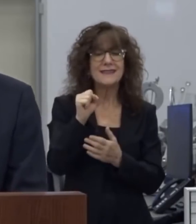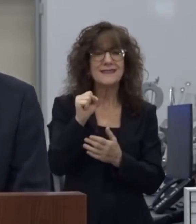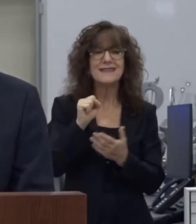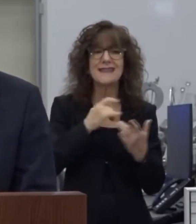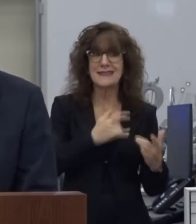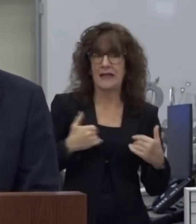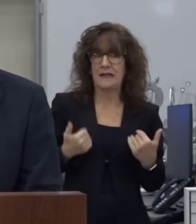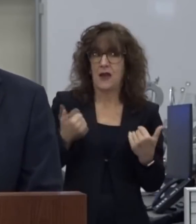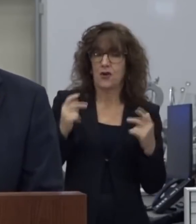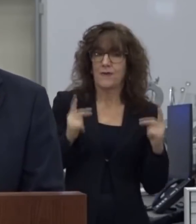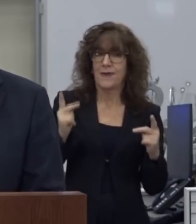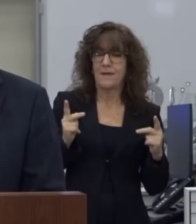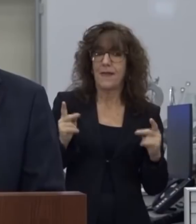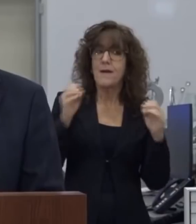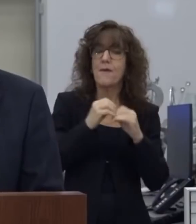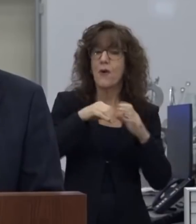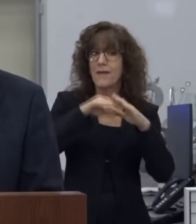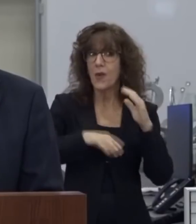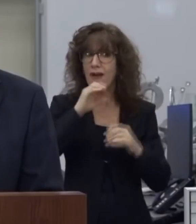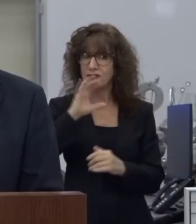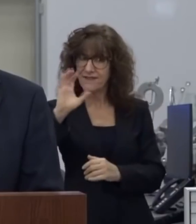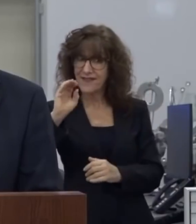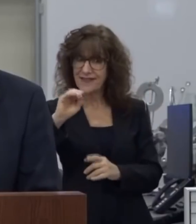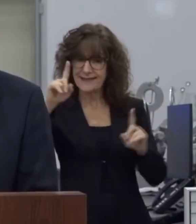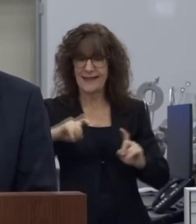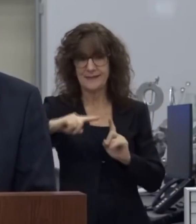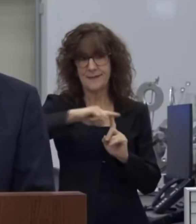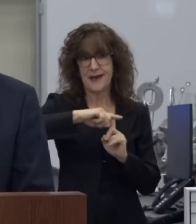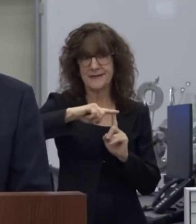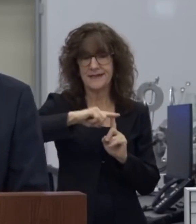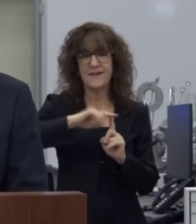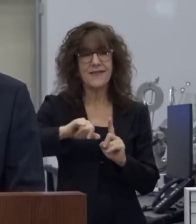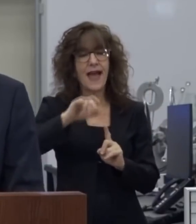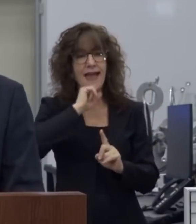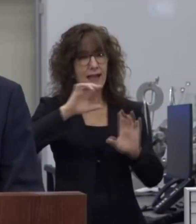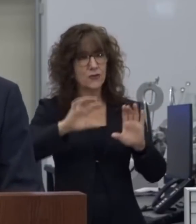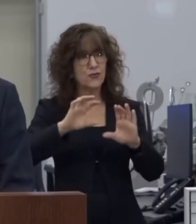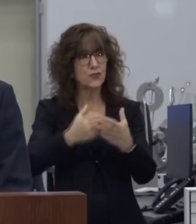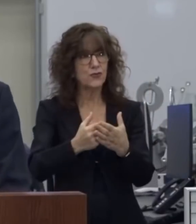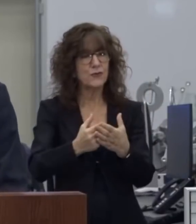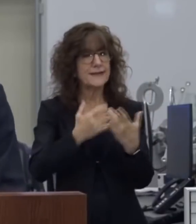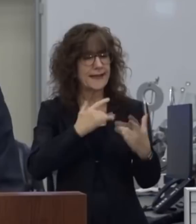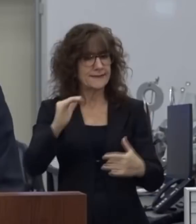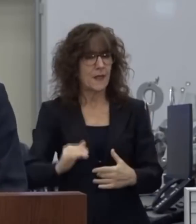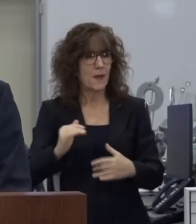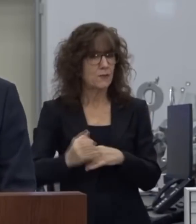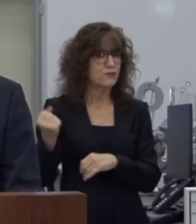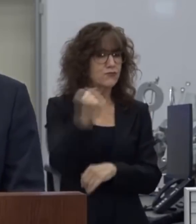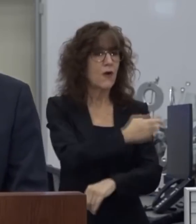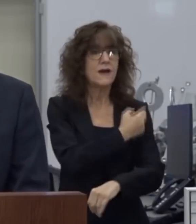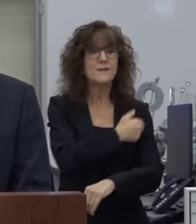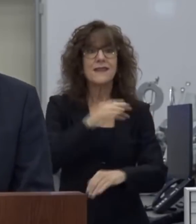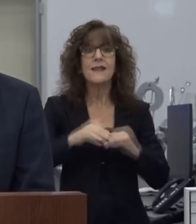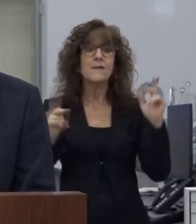younger. More people under the age of 50 are testing positive. This is an age group that has a lower hospitalization than